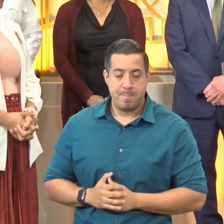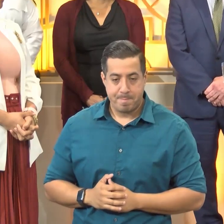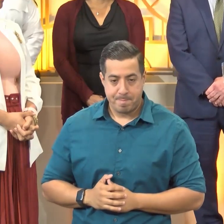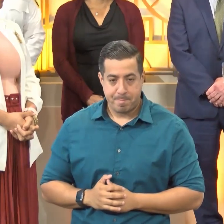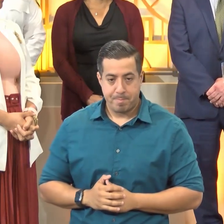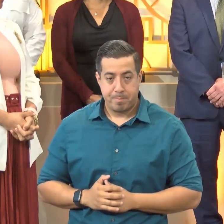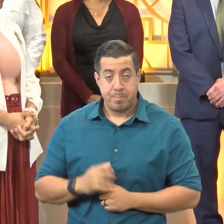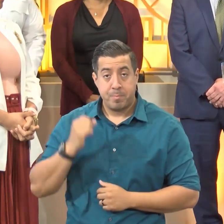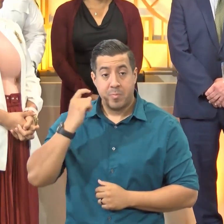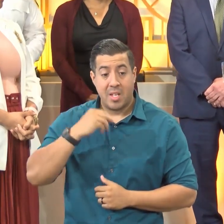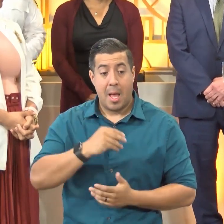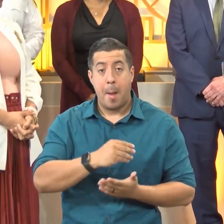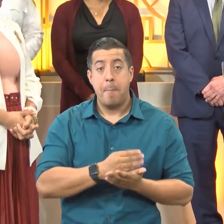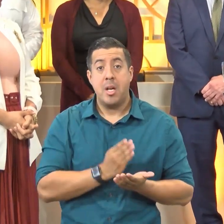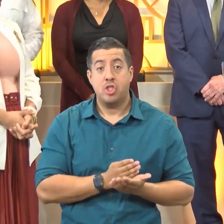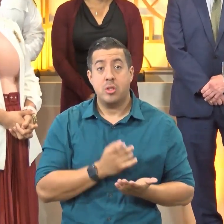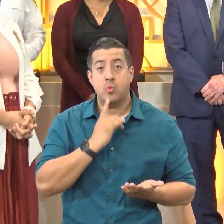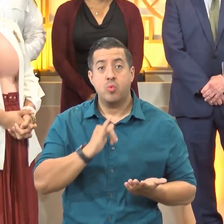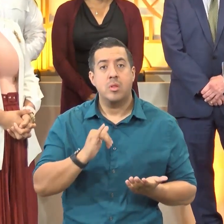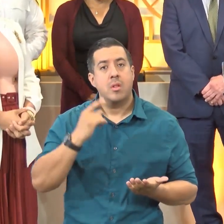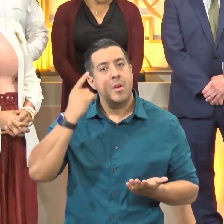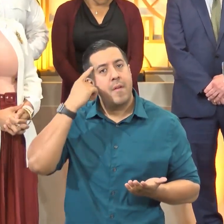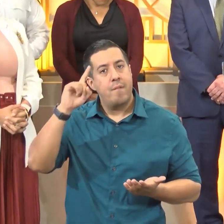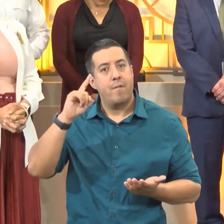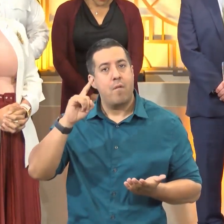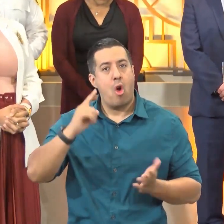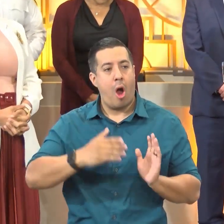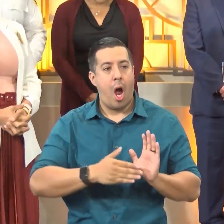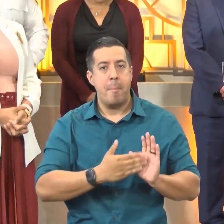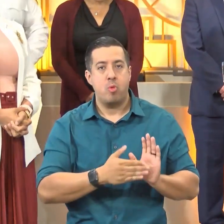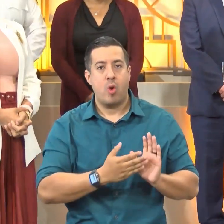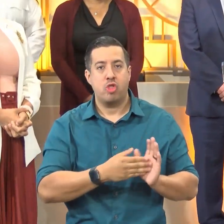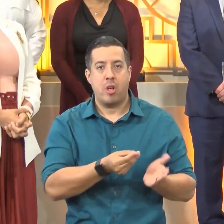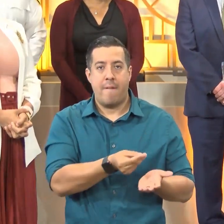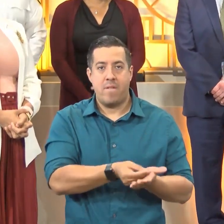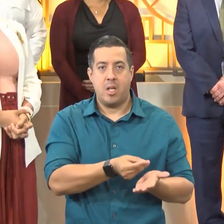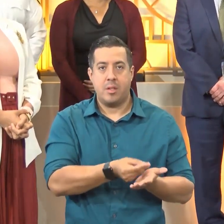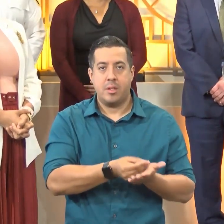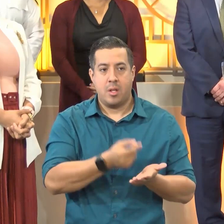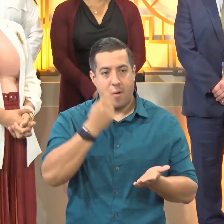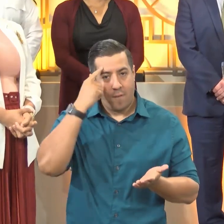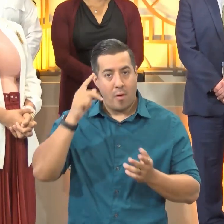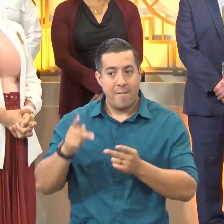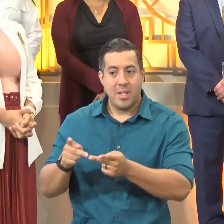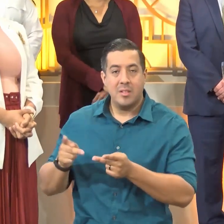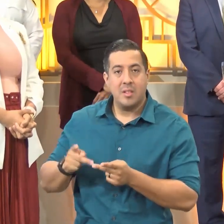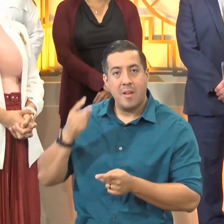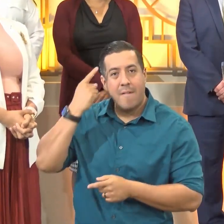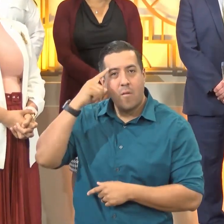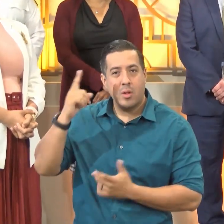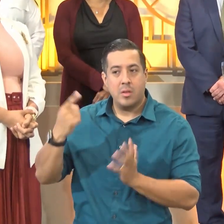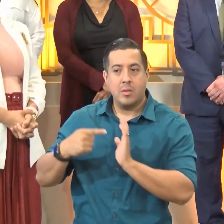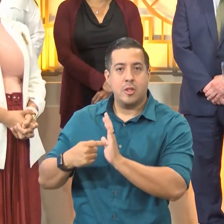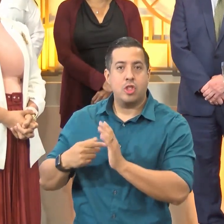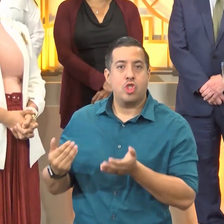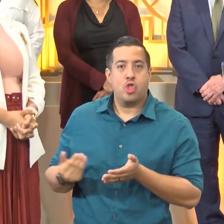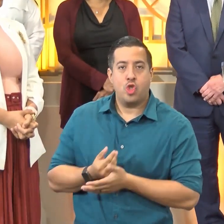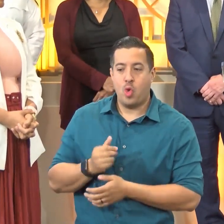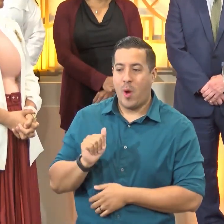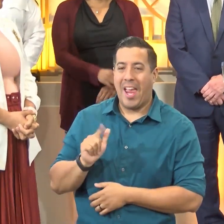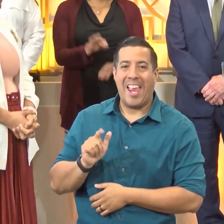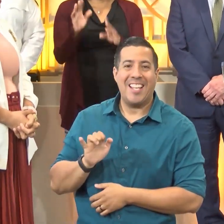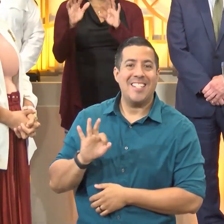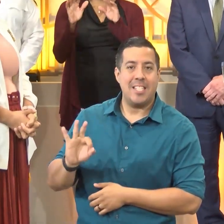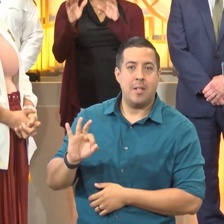Additionally, this budget includes operational funding for facilities such as the new A-Leaf